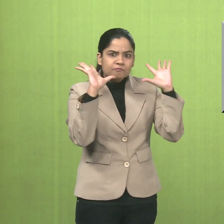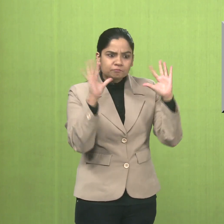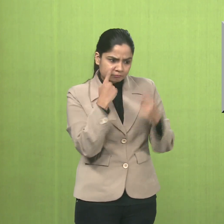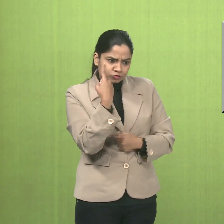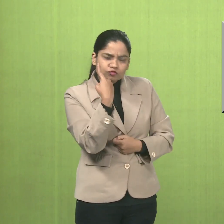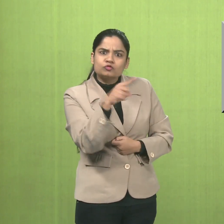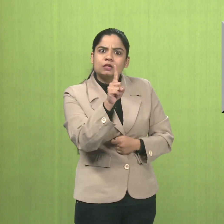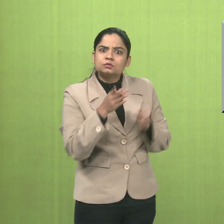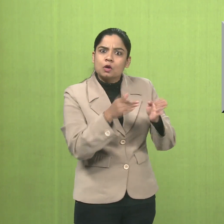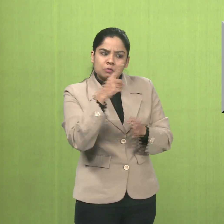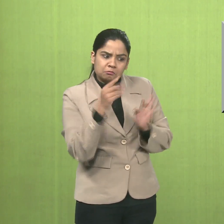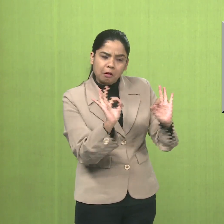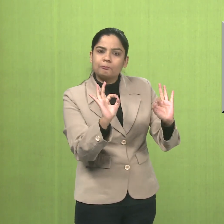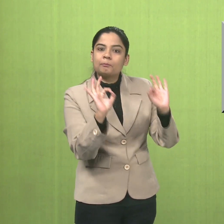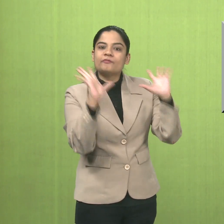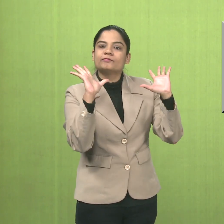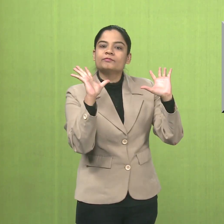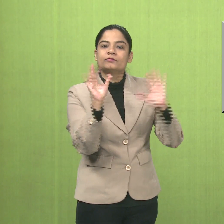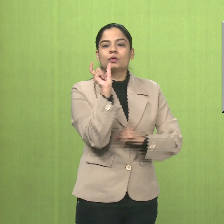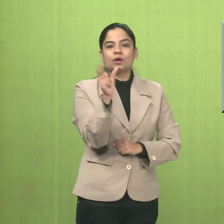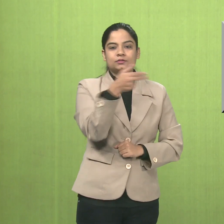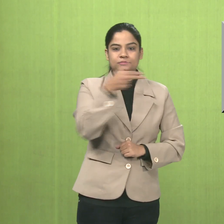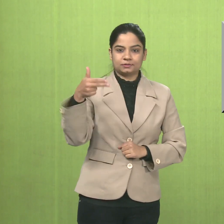sufficient for a specific need.